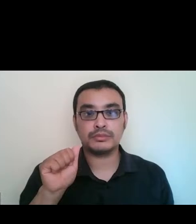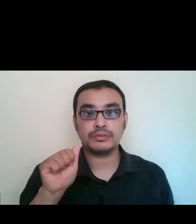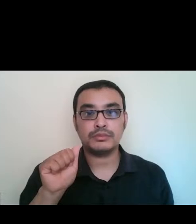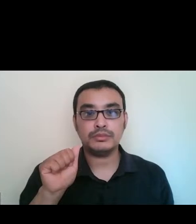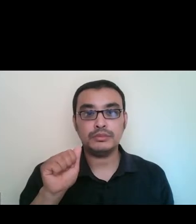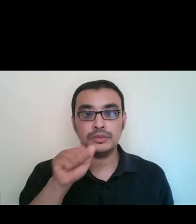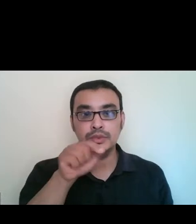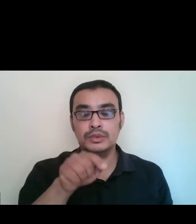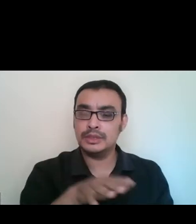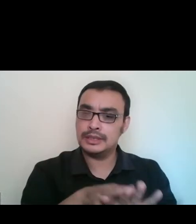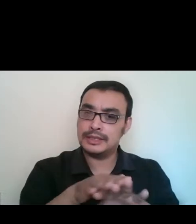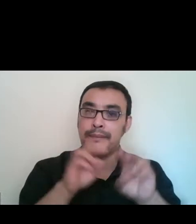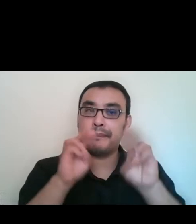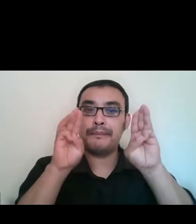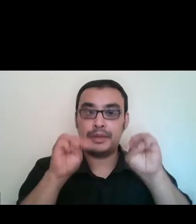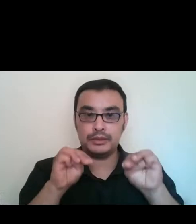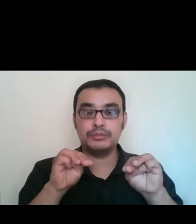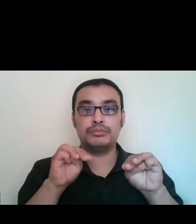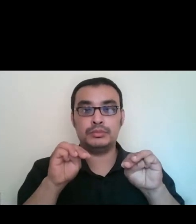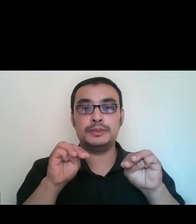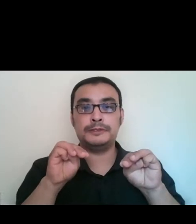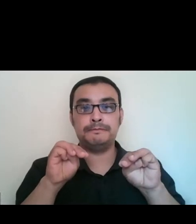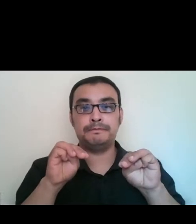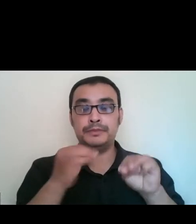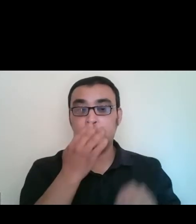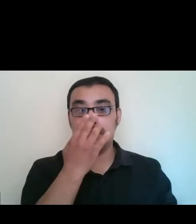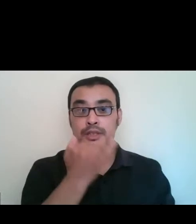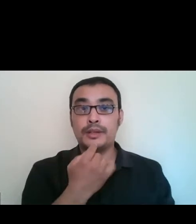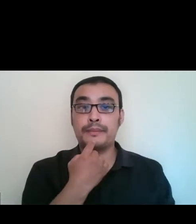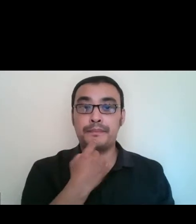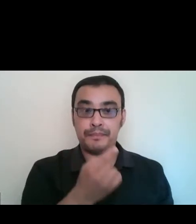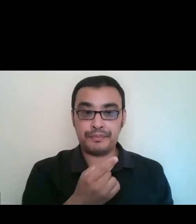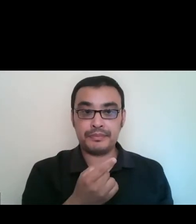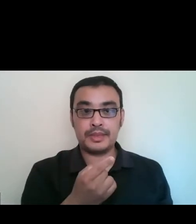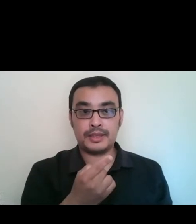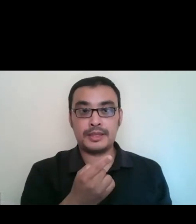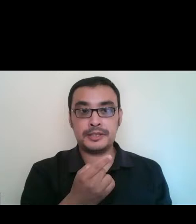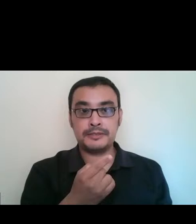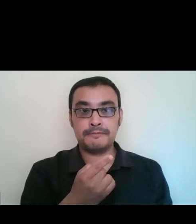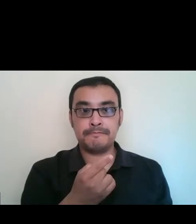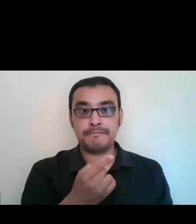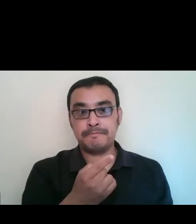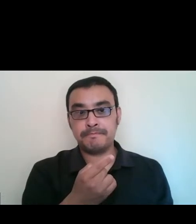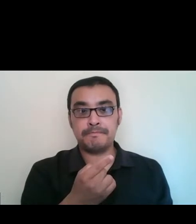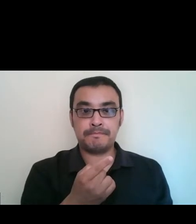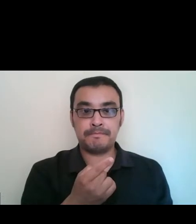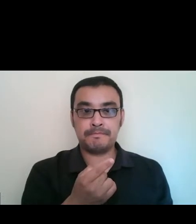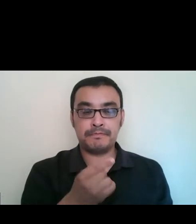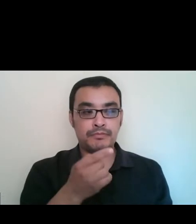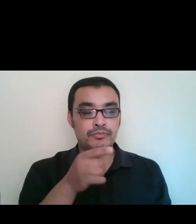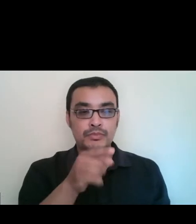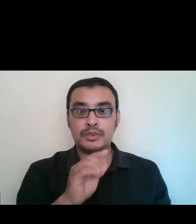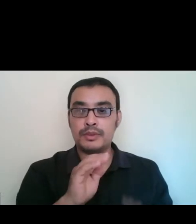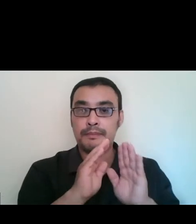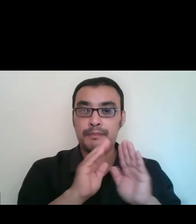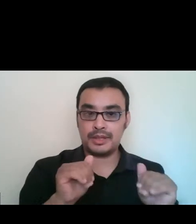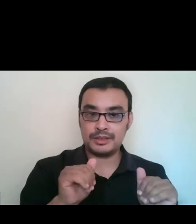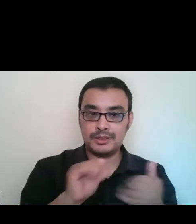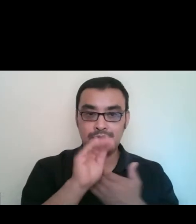which is really important because in this we cover different